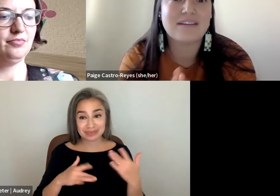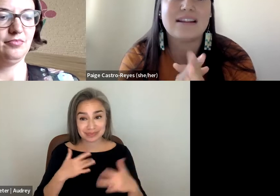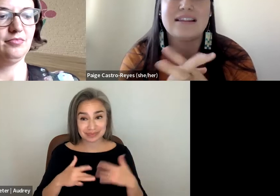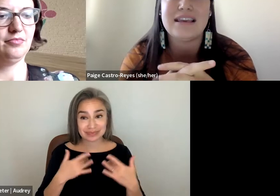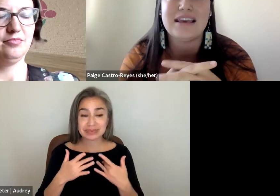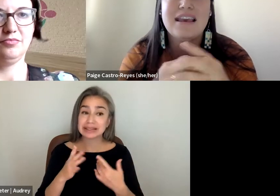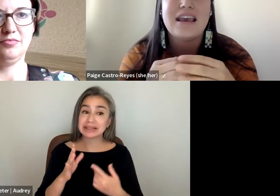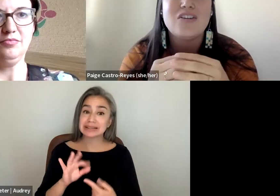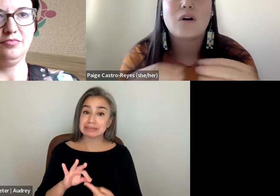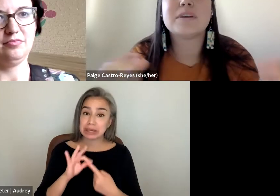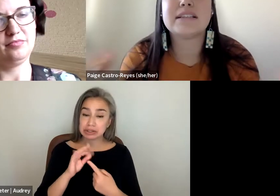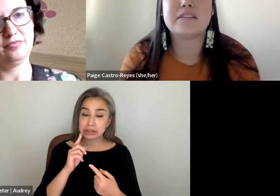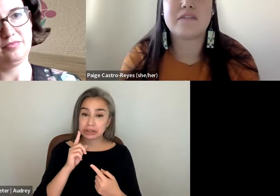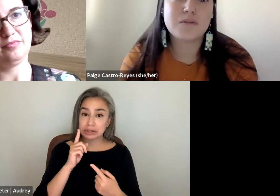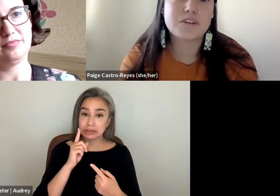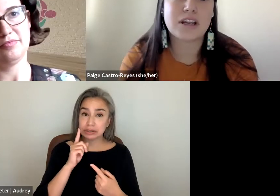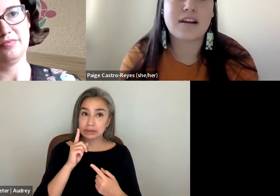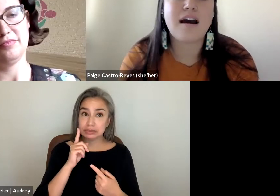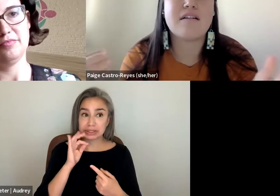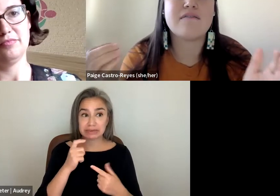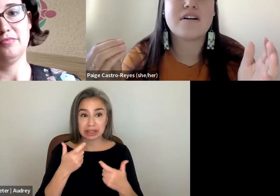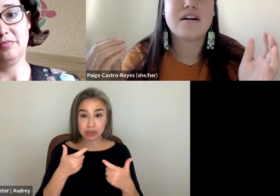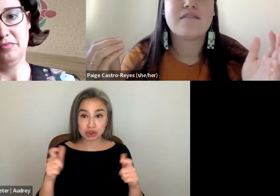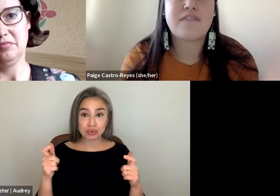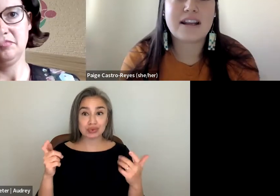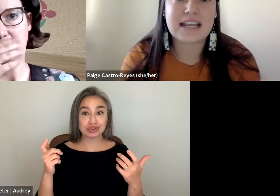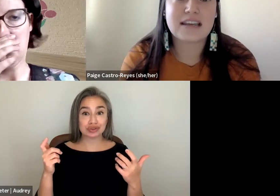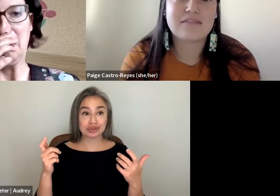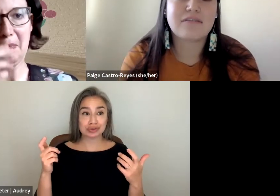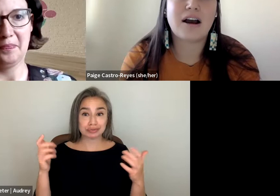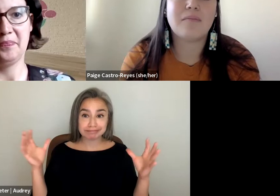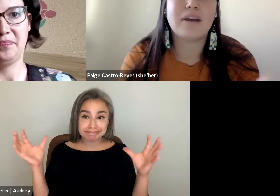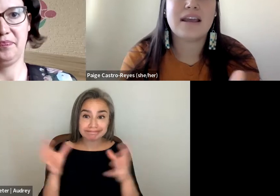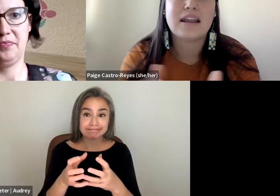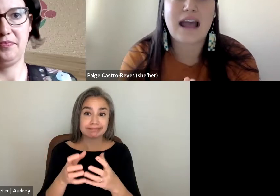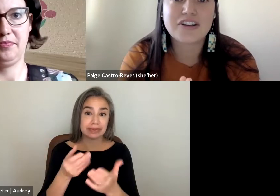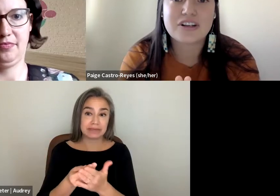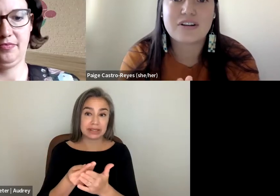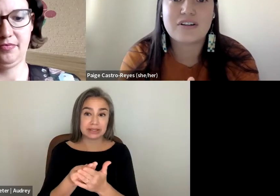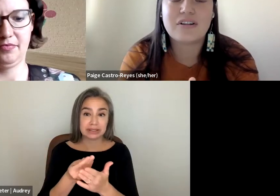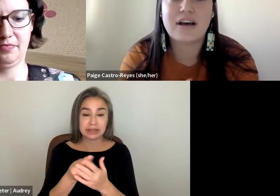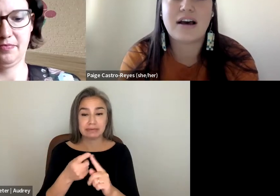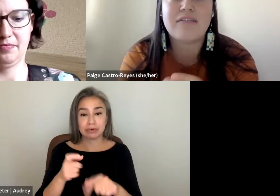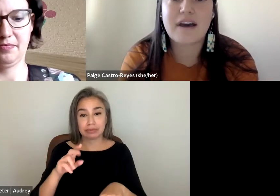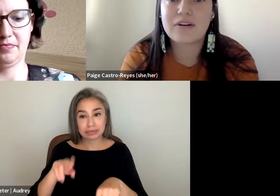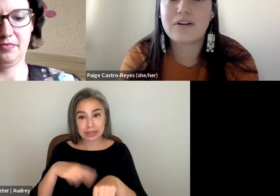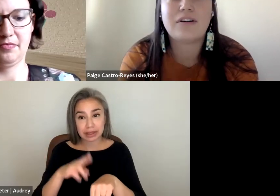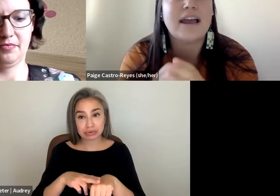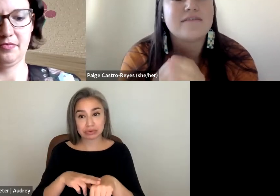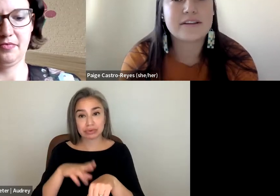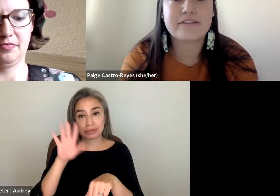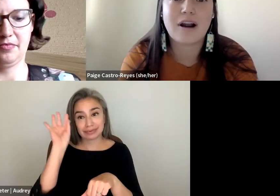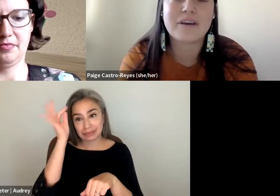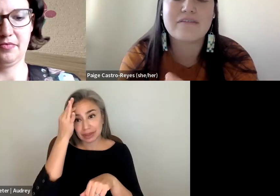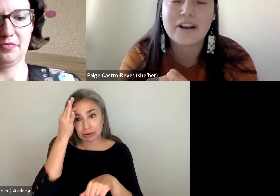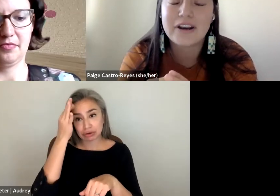especially given the enormous infusion of funding from national, federal,